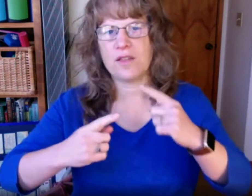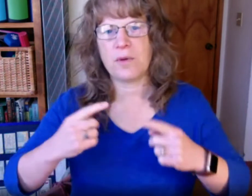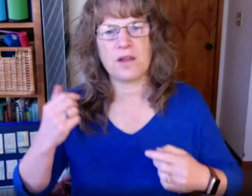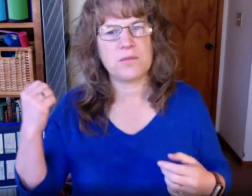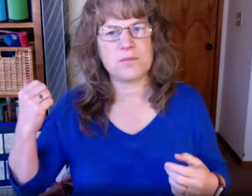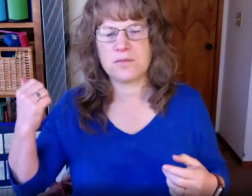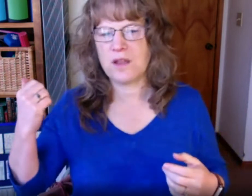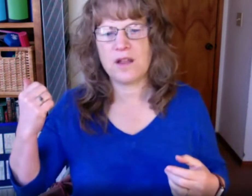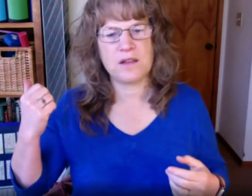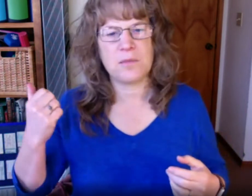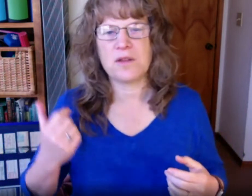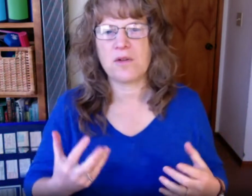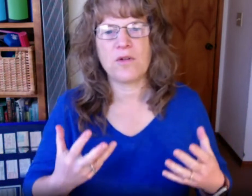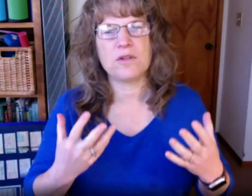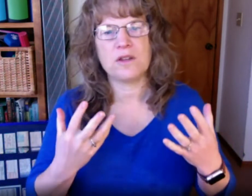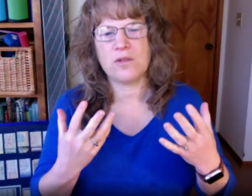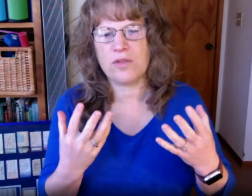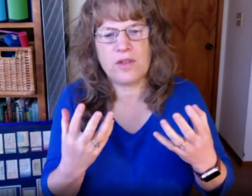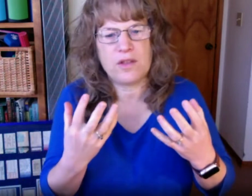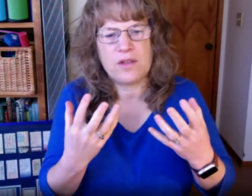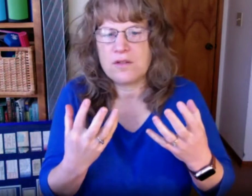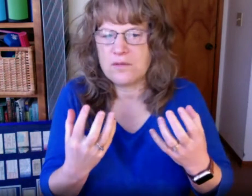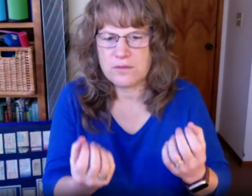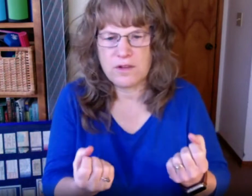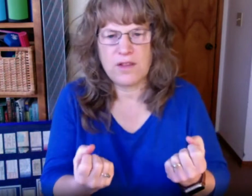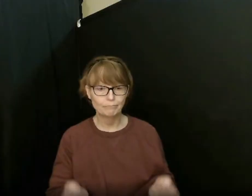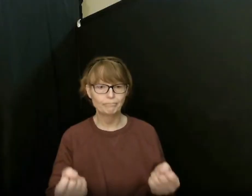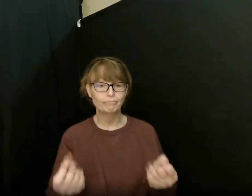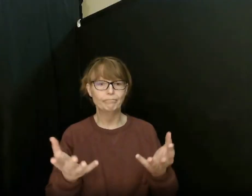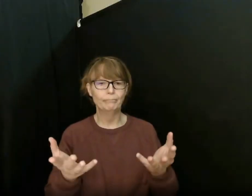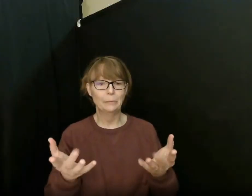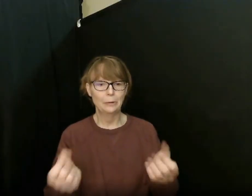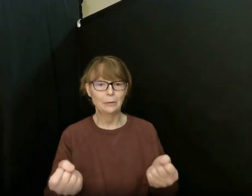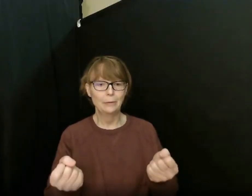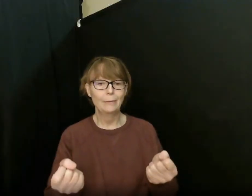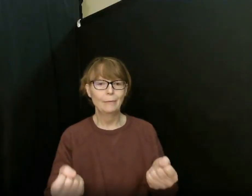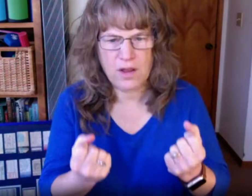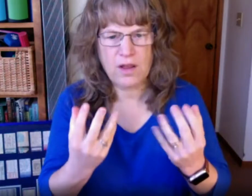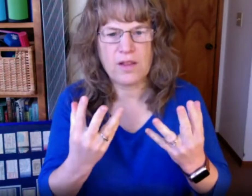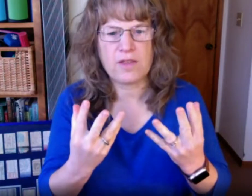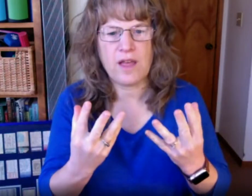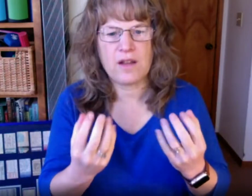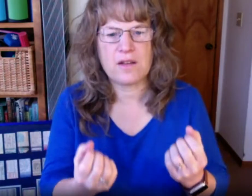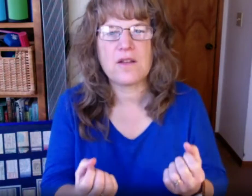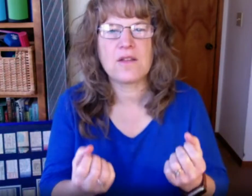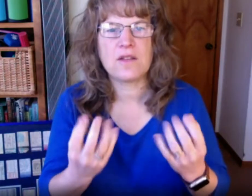my Callie and Emilio only use the, Yeah. oh, like that.